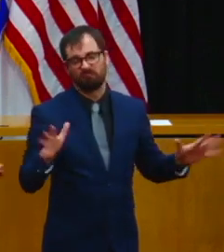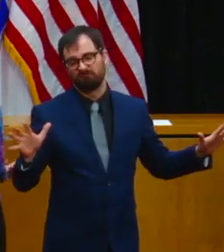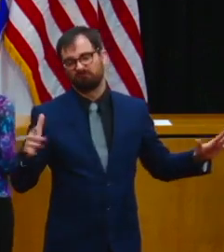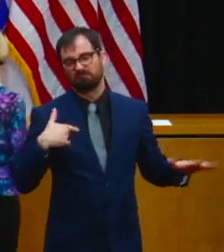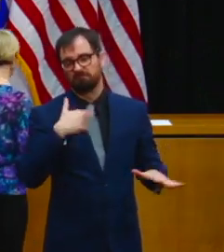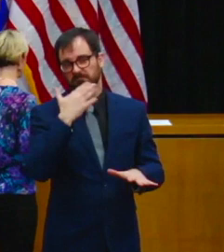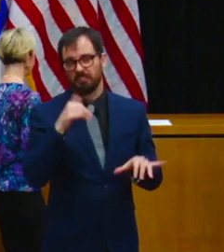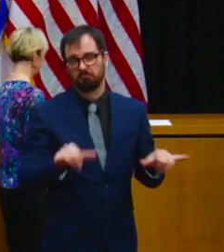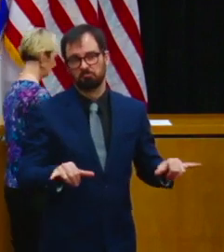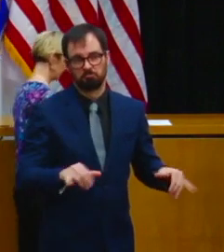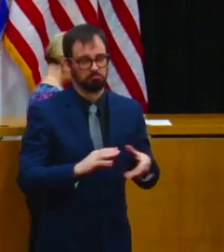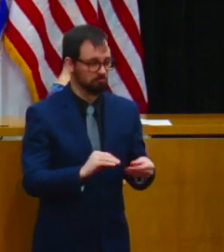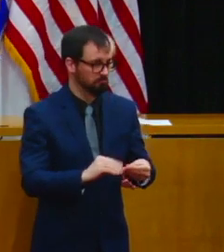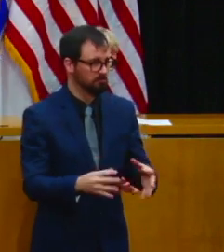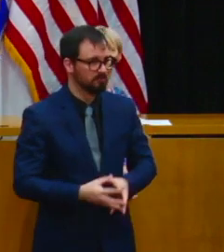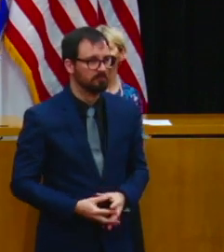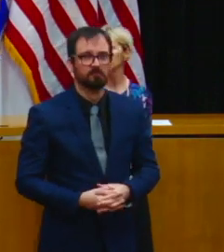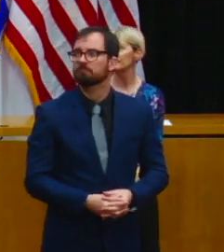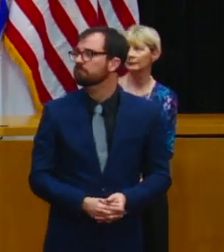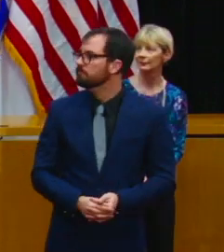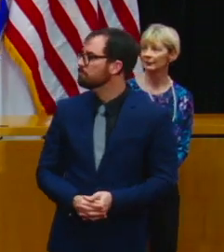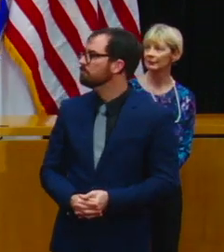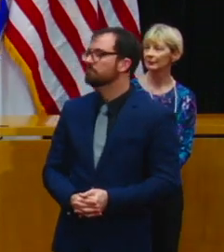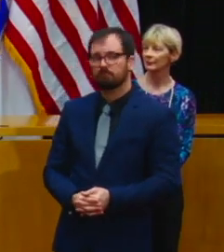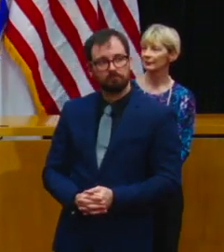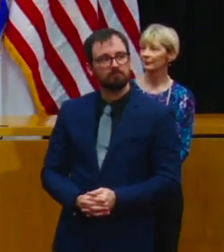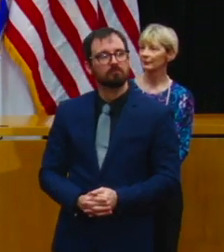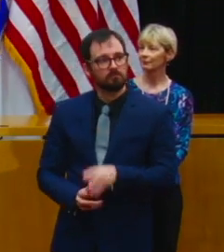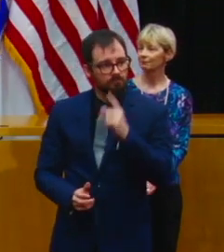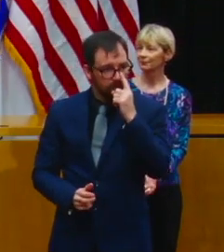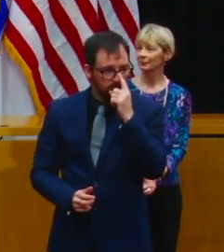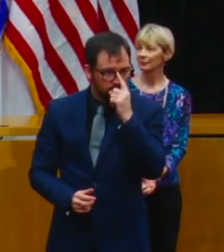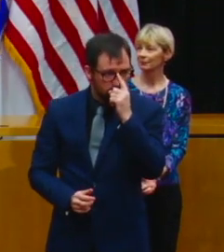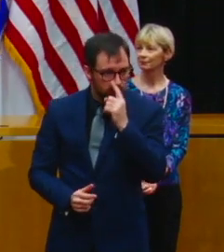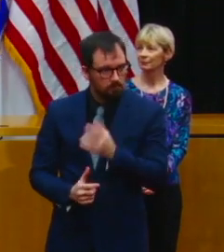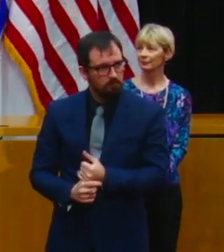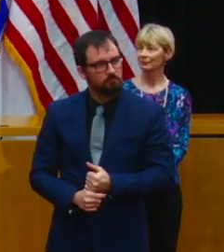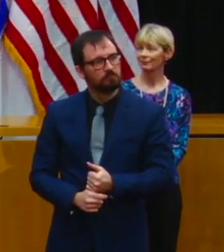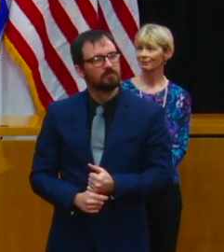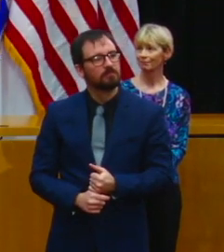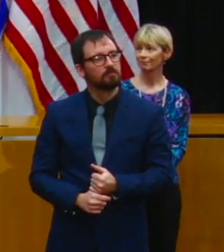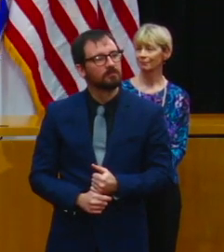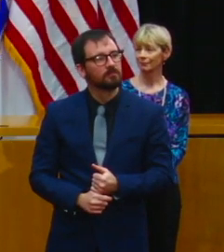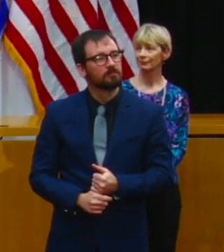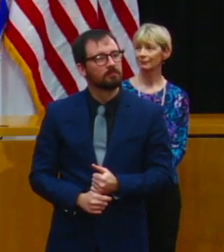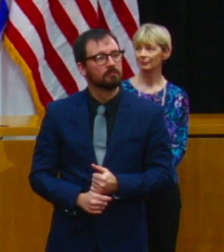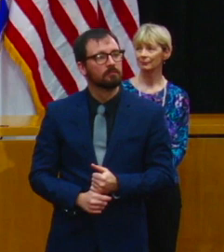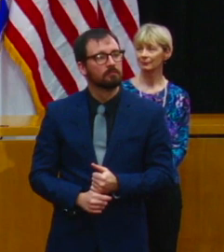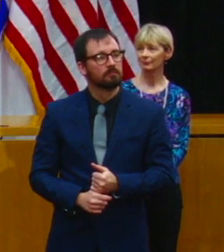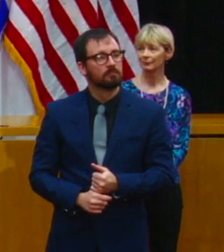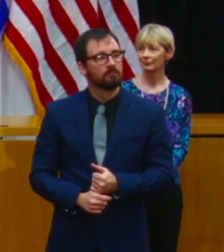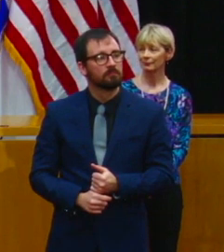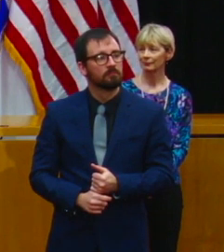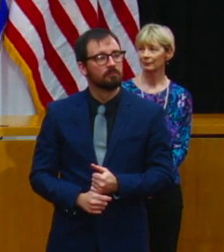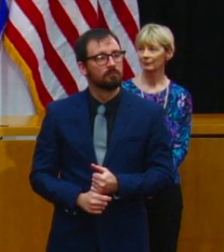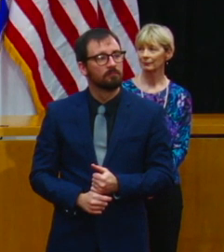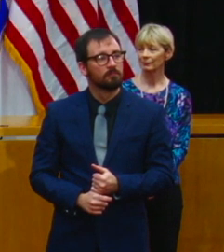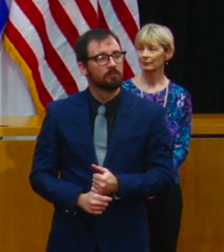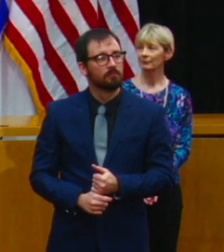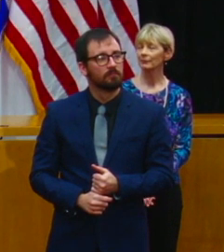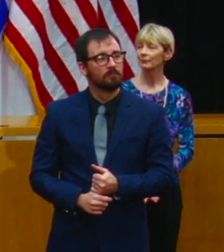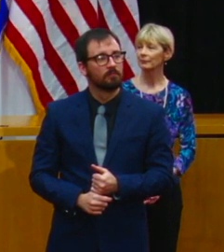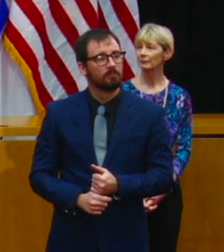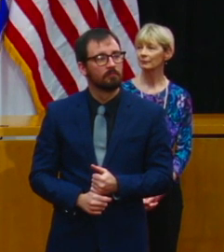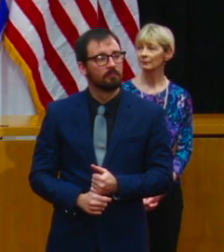other point here? I mean, it's not like we have all the latitude and all the authority over what we can and can't say. The reason